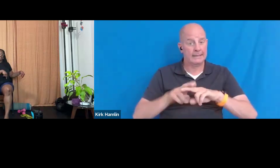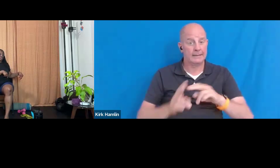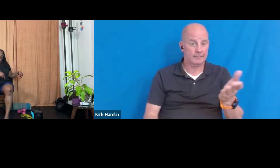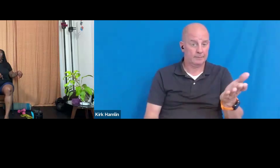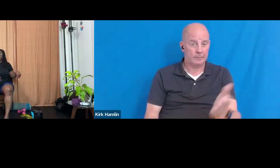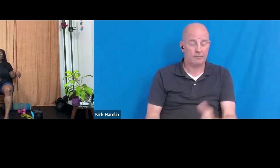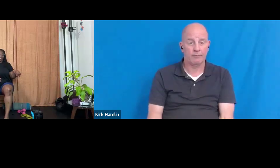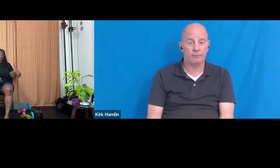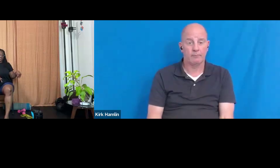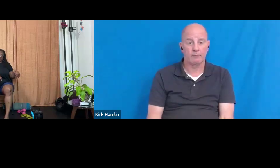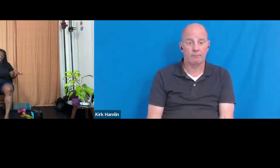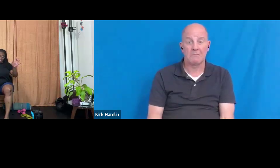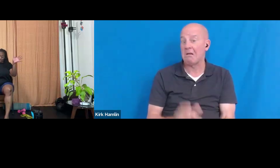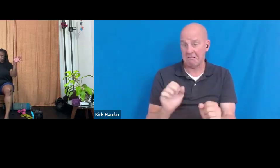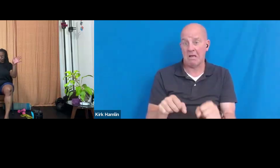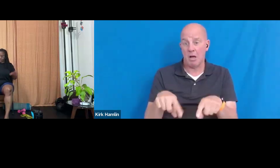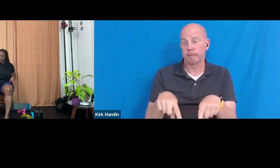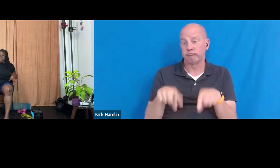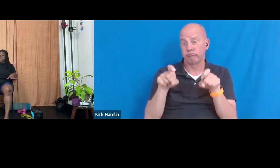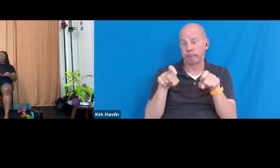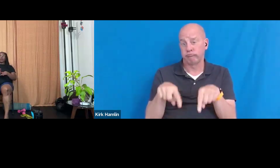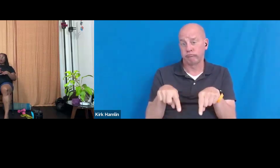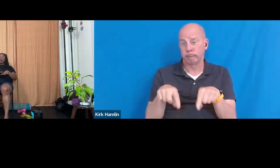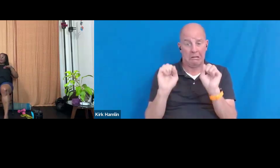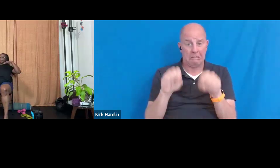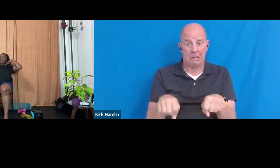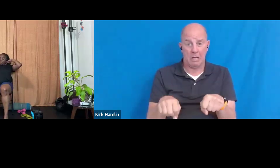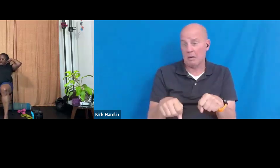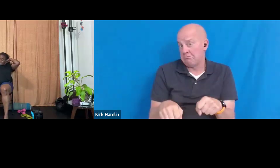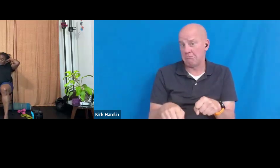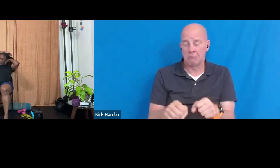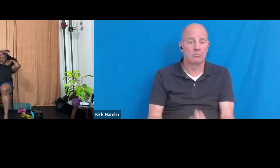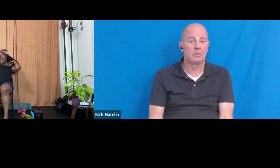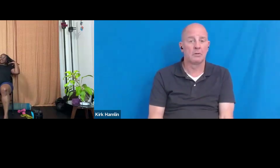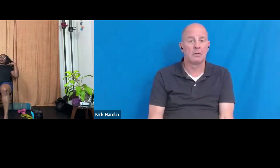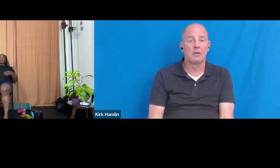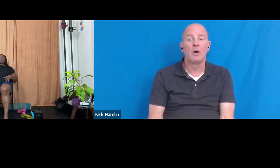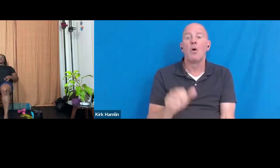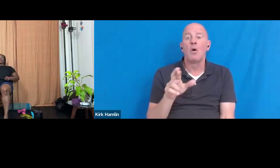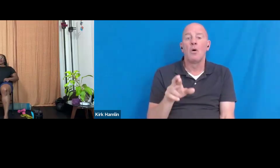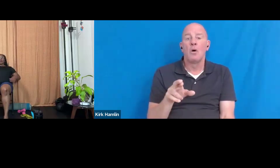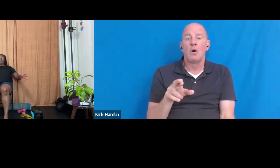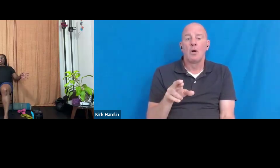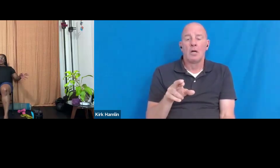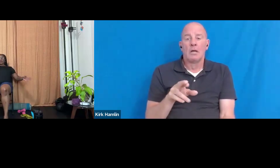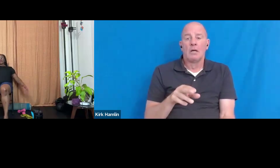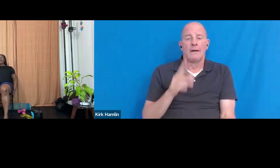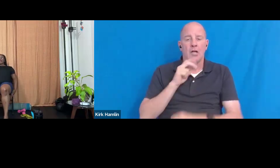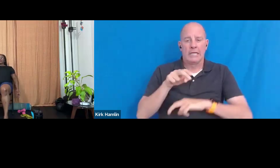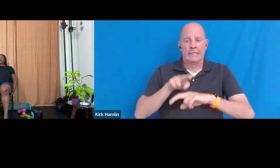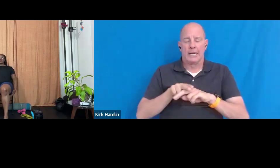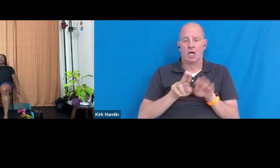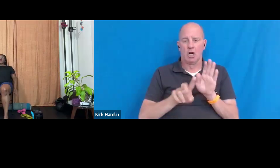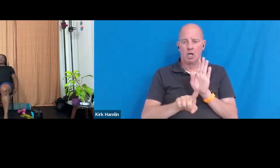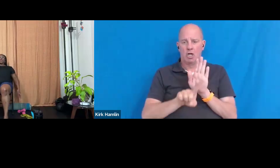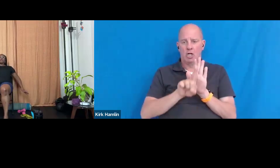can do it how I did it. If you're feeling really good, go for it, do your thing. Or you can lean against the back of the chair,